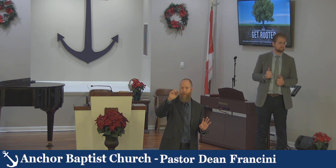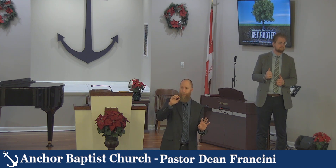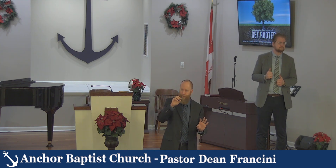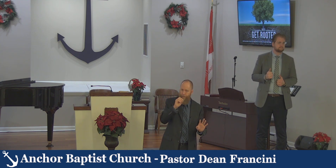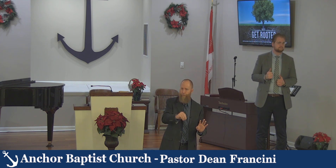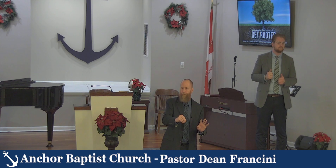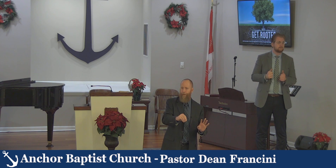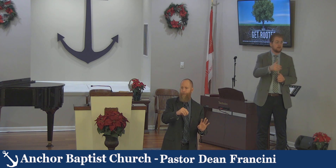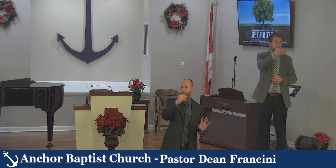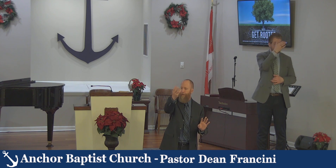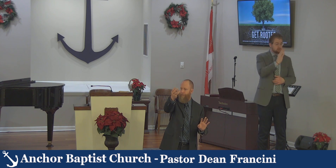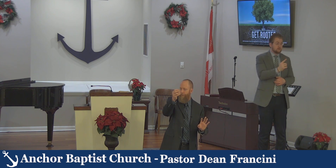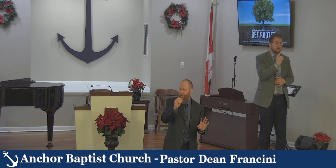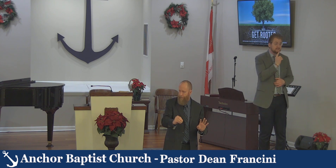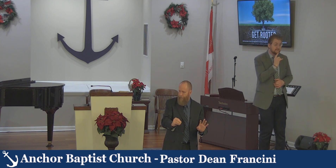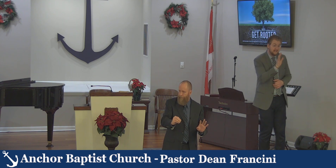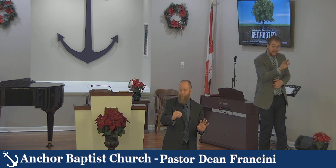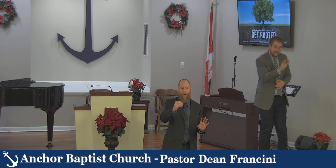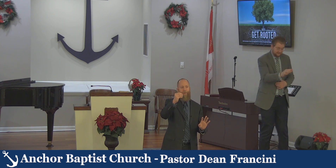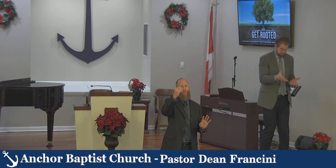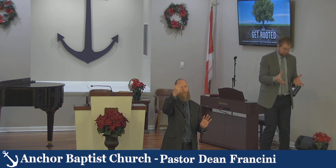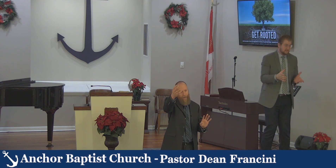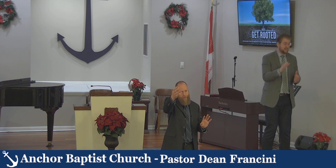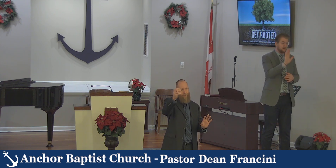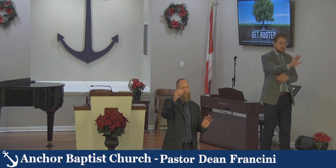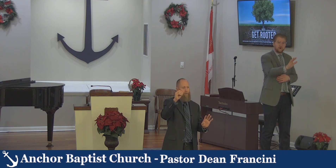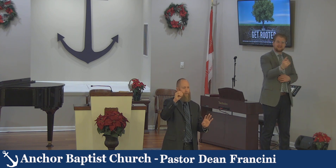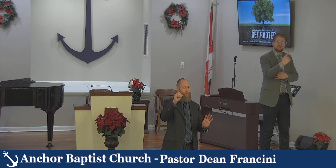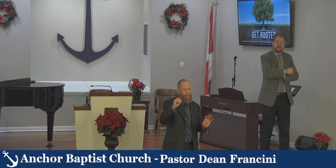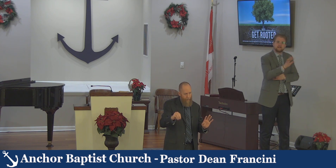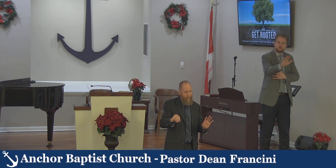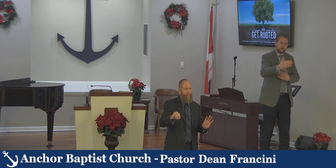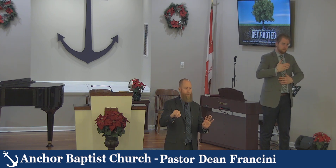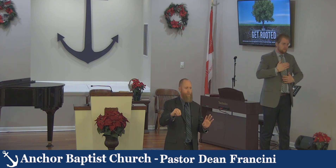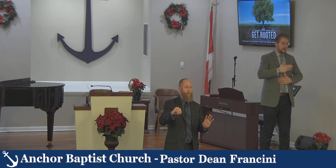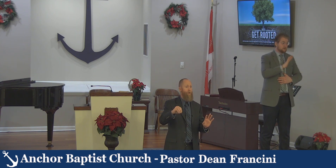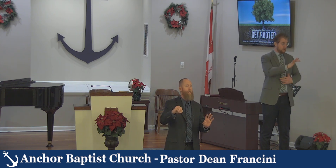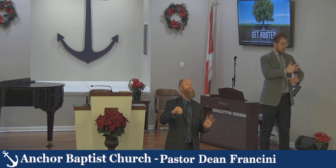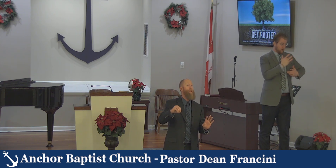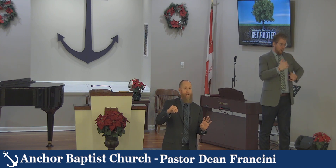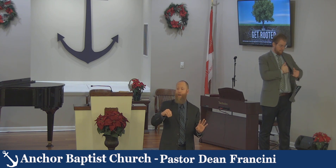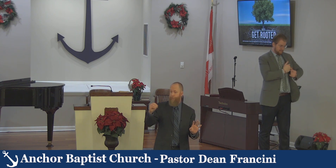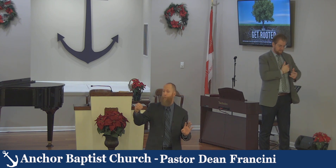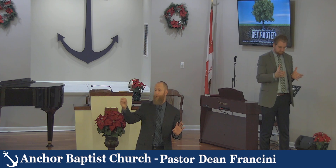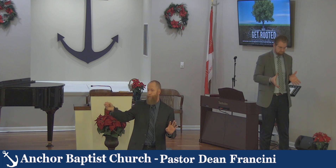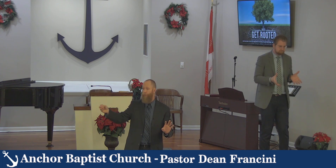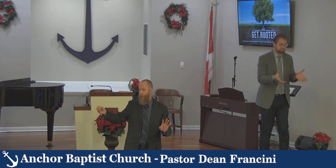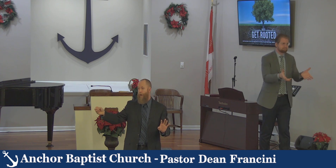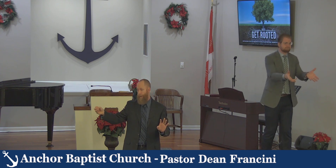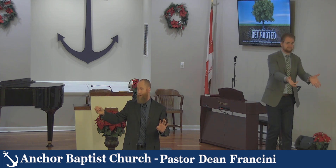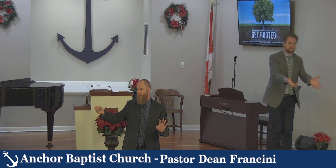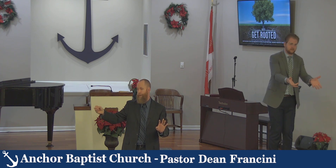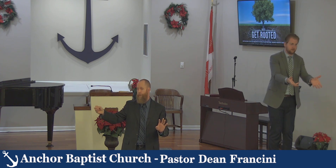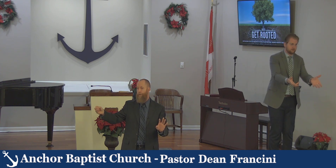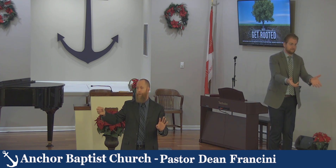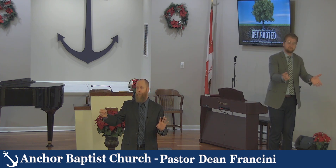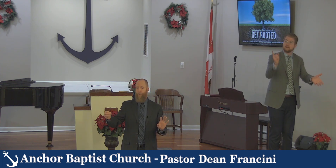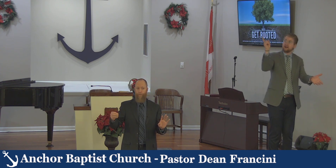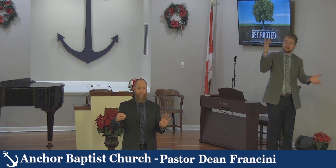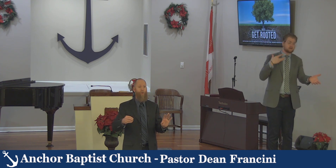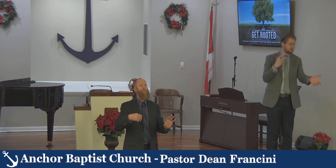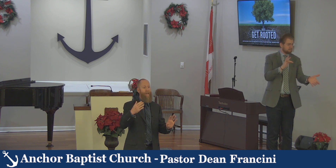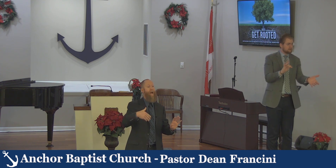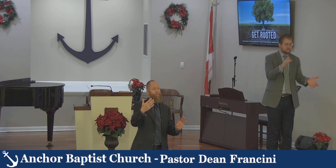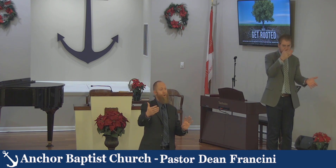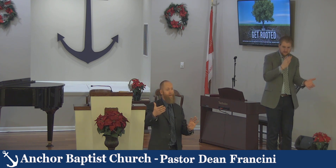says, here's the number of days. God says, here's the number of breaths. God says, here's the number of heartbeats. And thank God He's a merciful God, right?